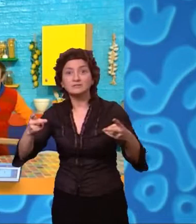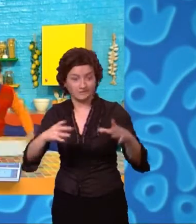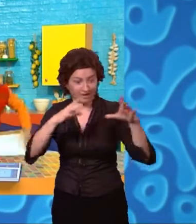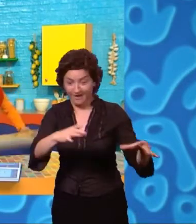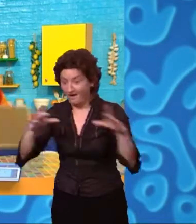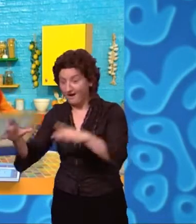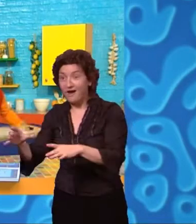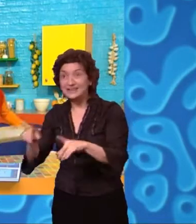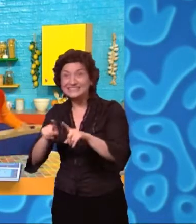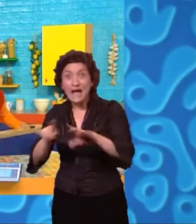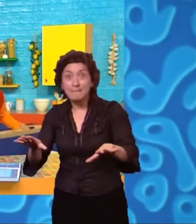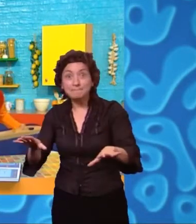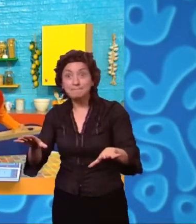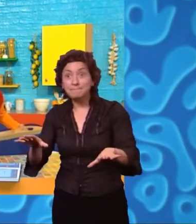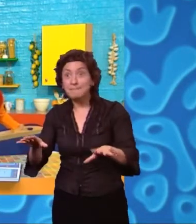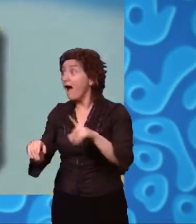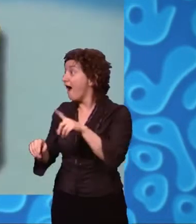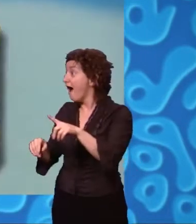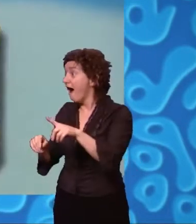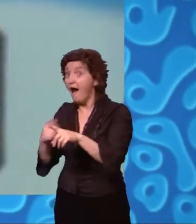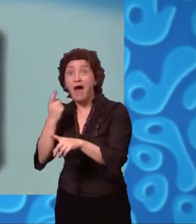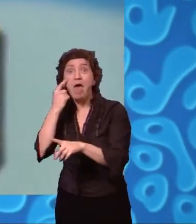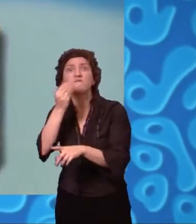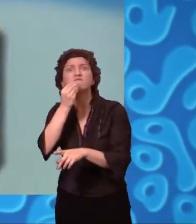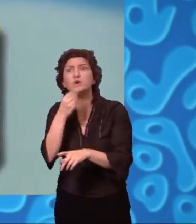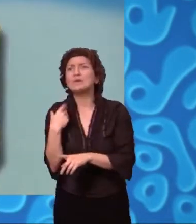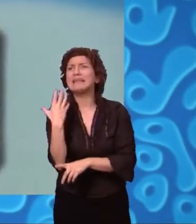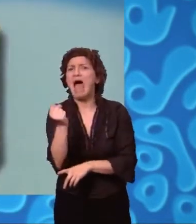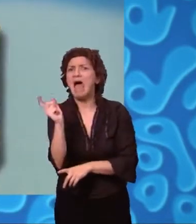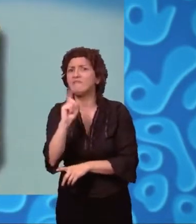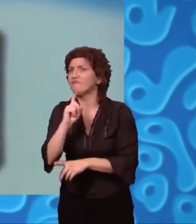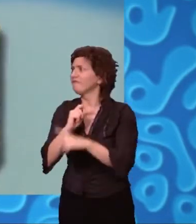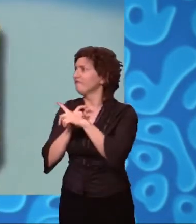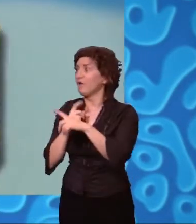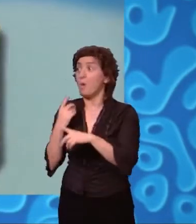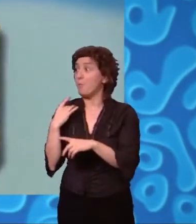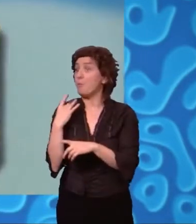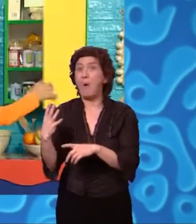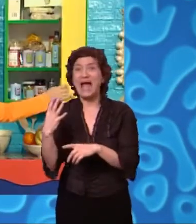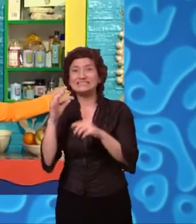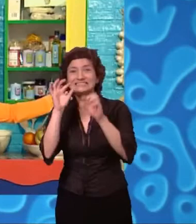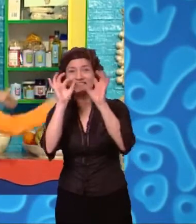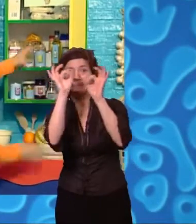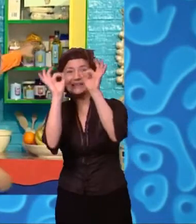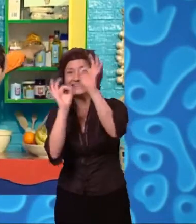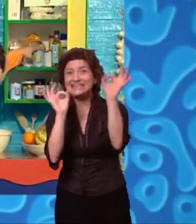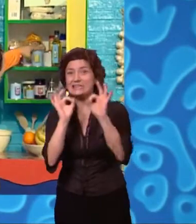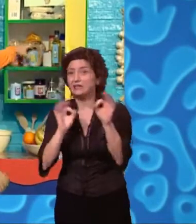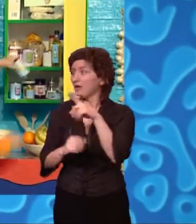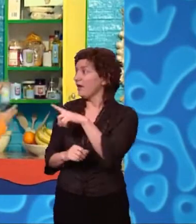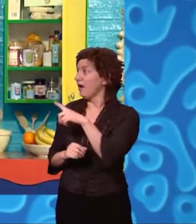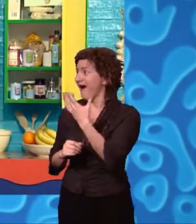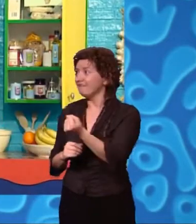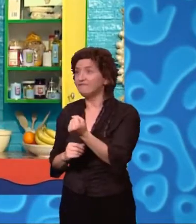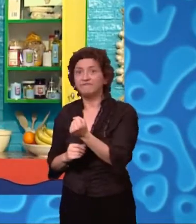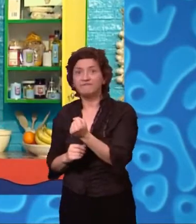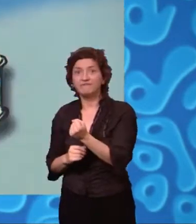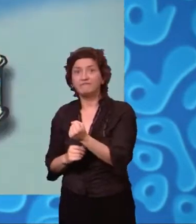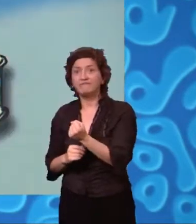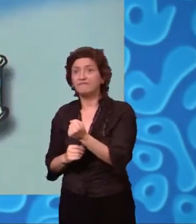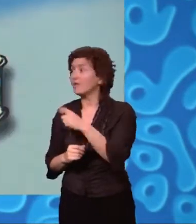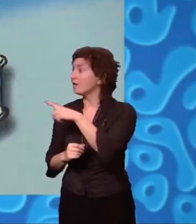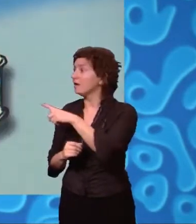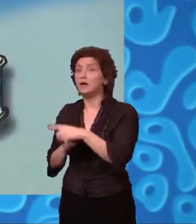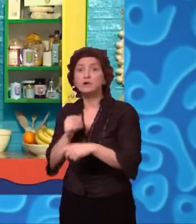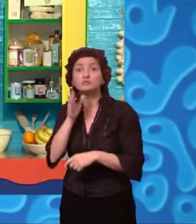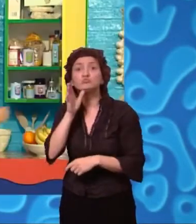I'll see if we've got... OK, let's see. We're going to need a can of cannellini beans. Oh, here we go. Got them small.